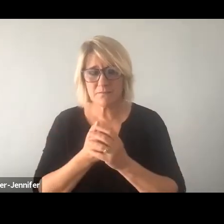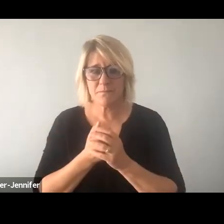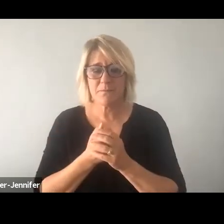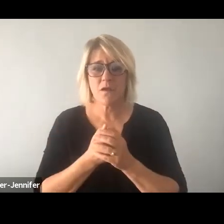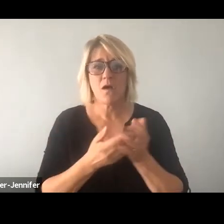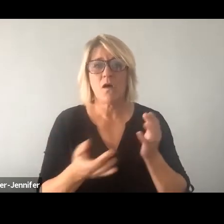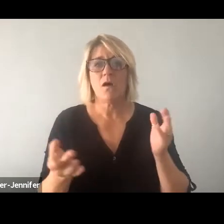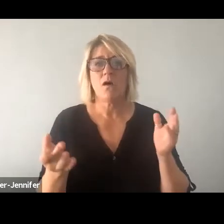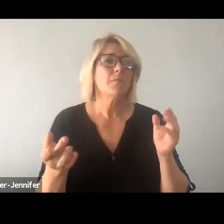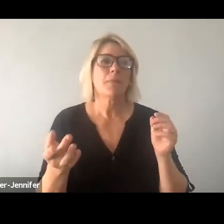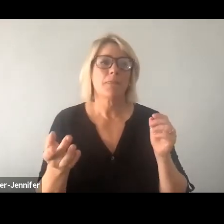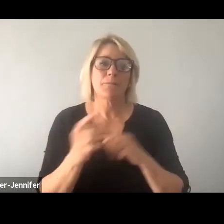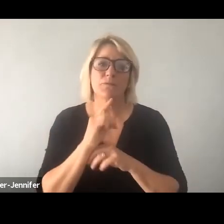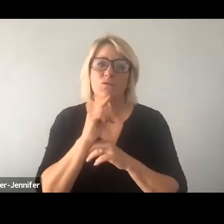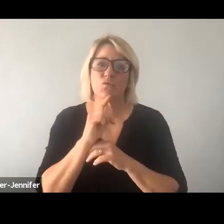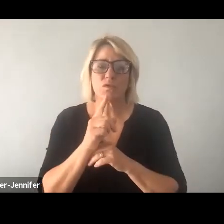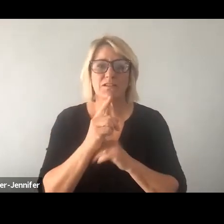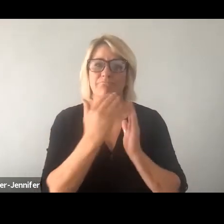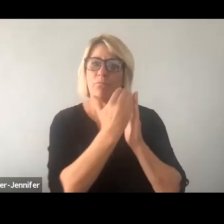Also, she has a long list.